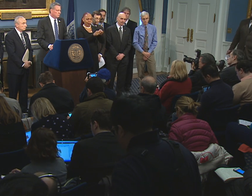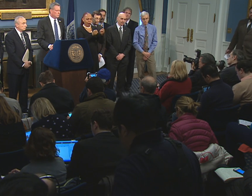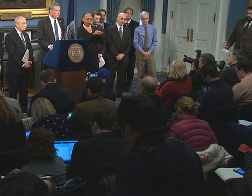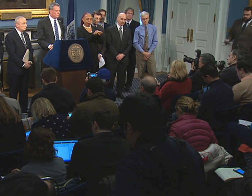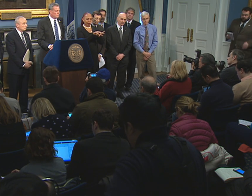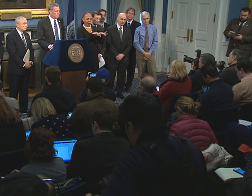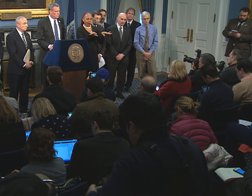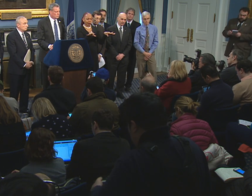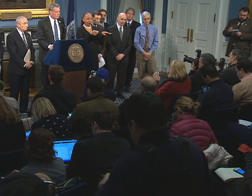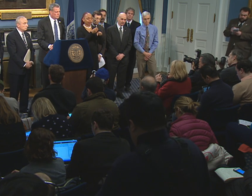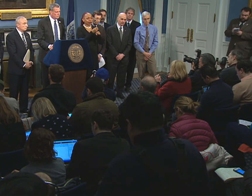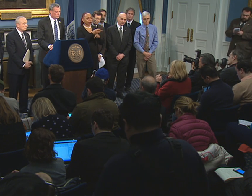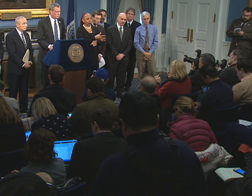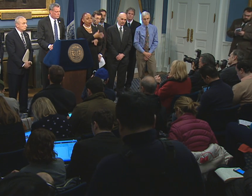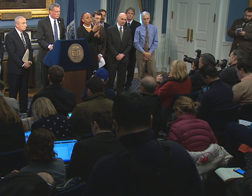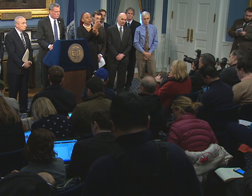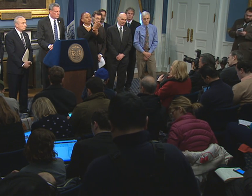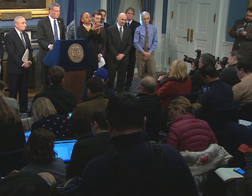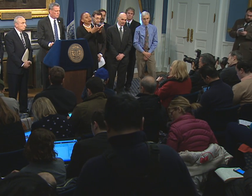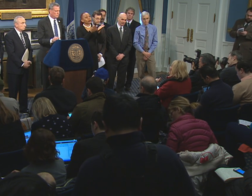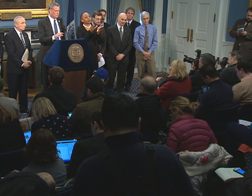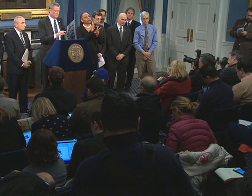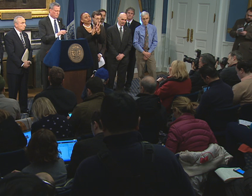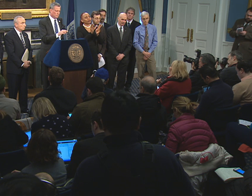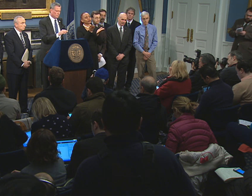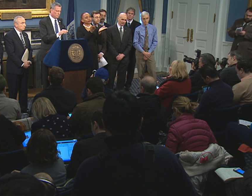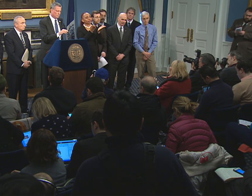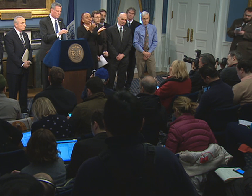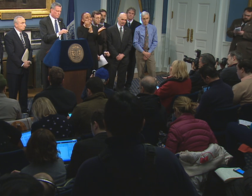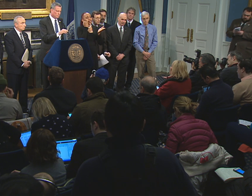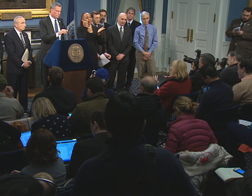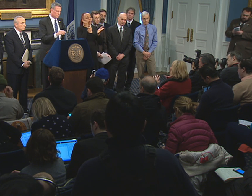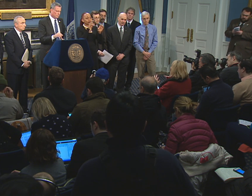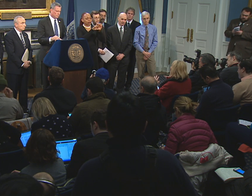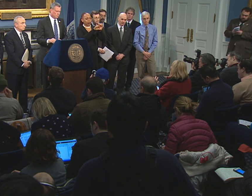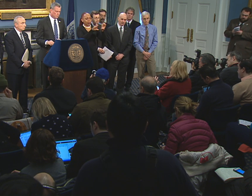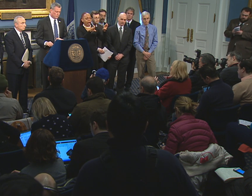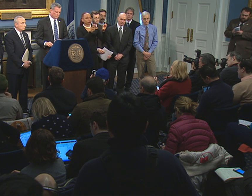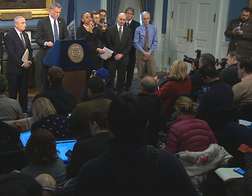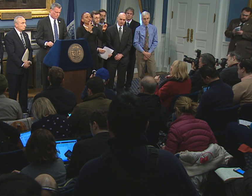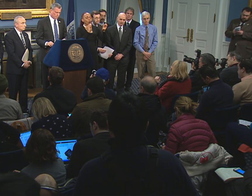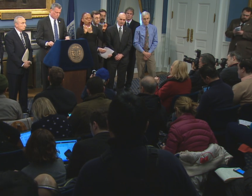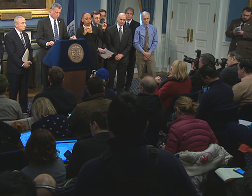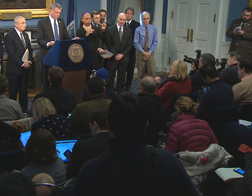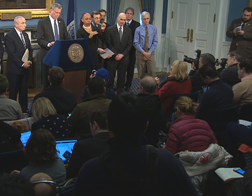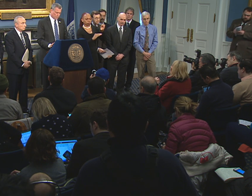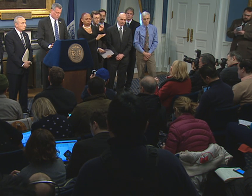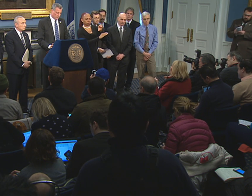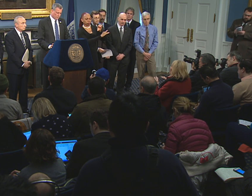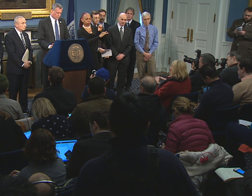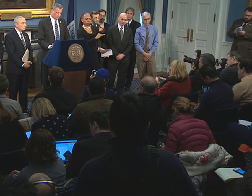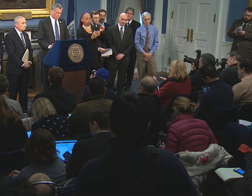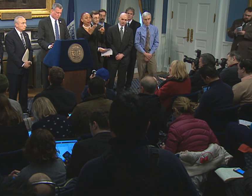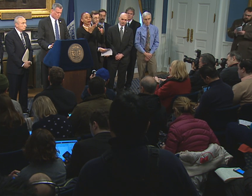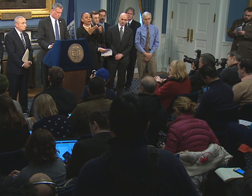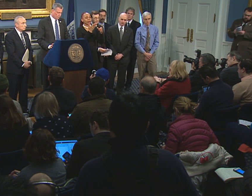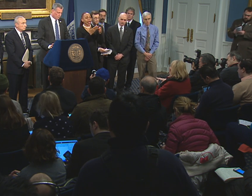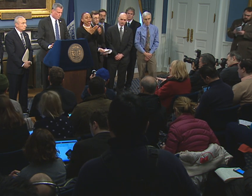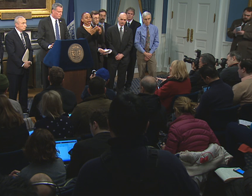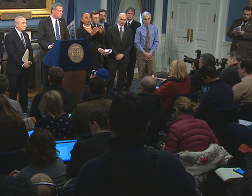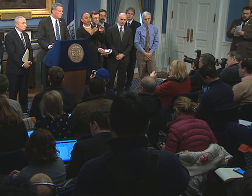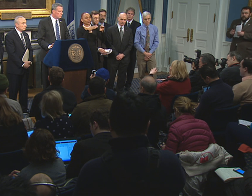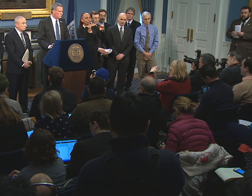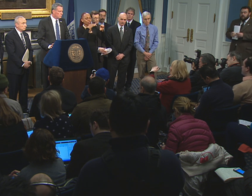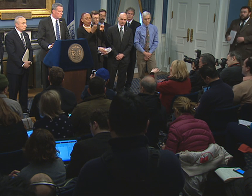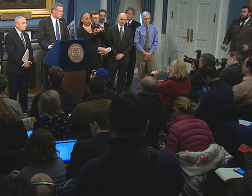suggested that if water was going, under the pipes for a while, it might have eaten away at the dirt below